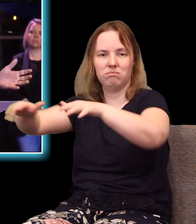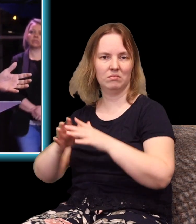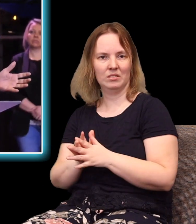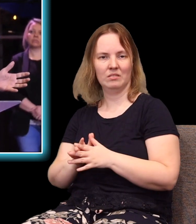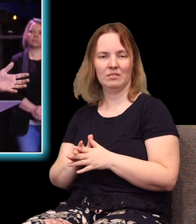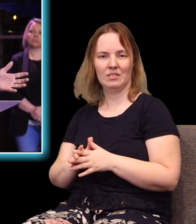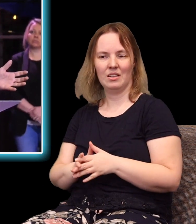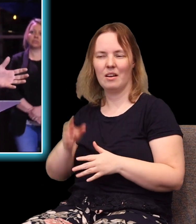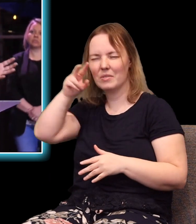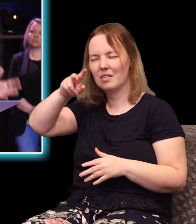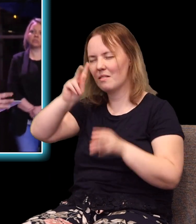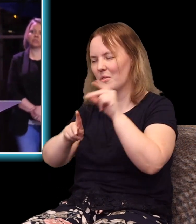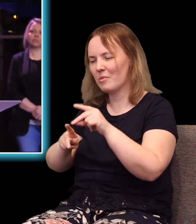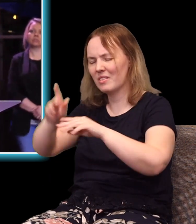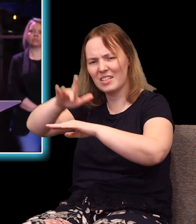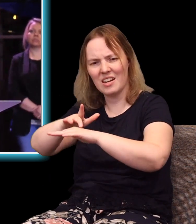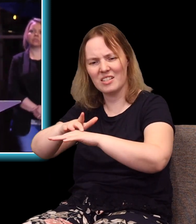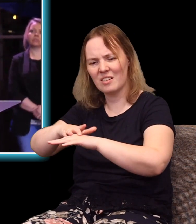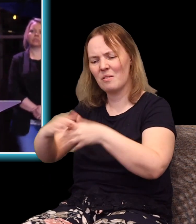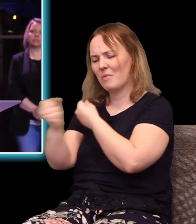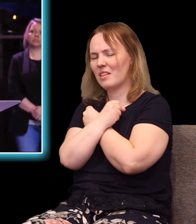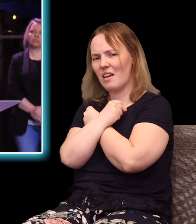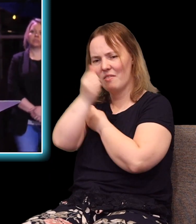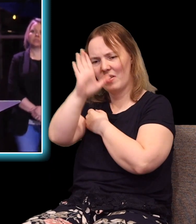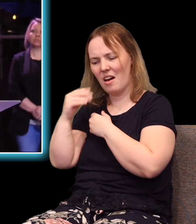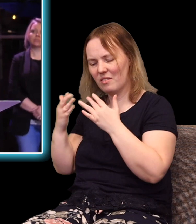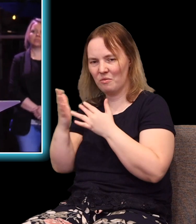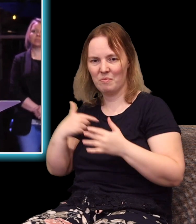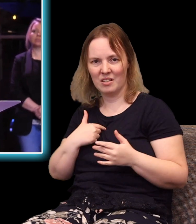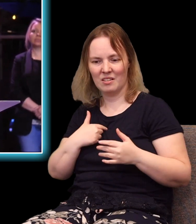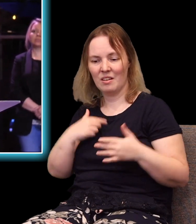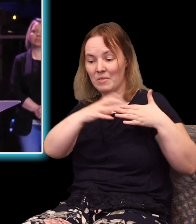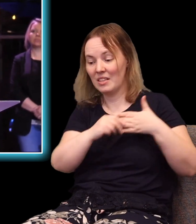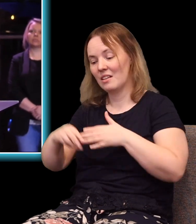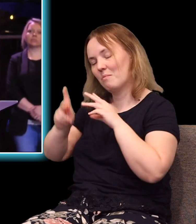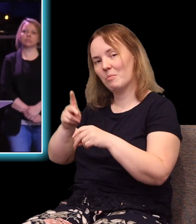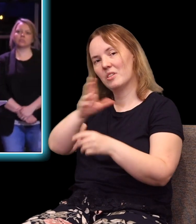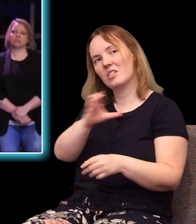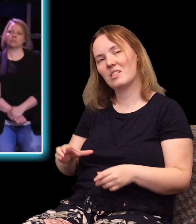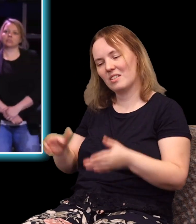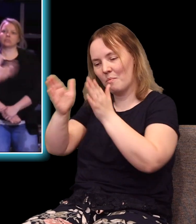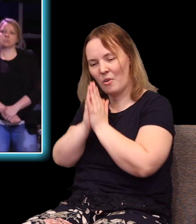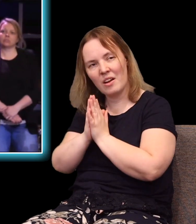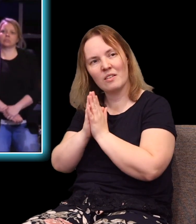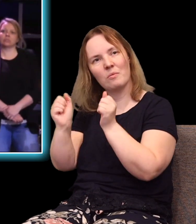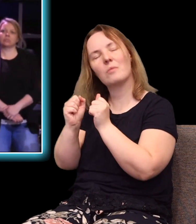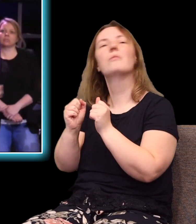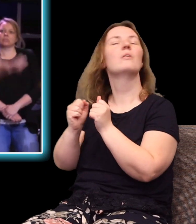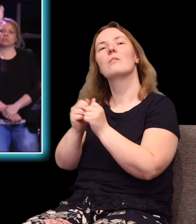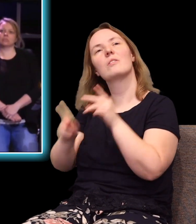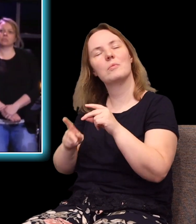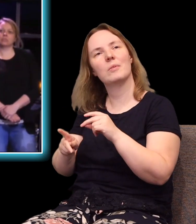my life. I'm actually seeing people touched by the love of God through me. I'm leading people to Jesus. I'm praying with